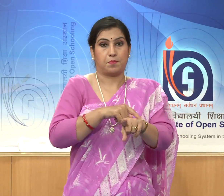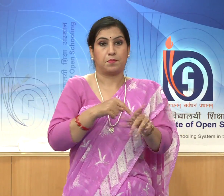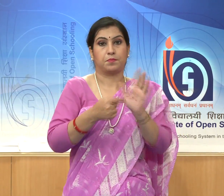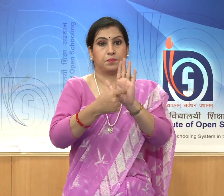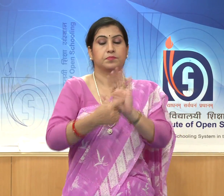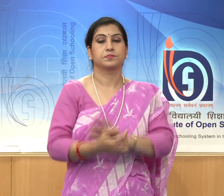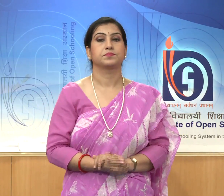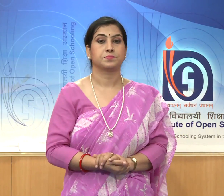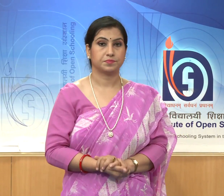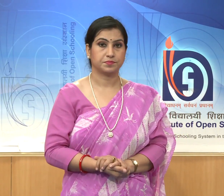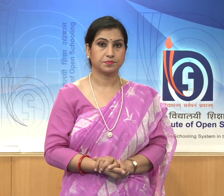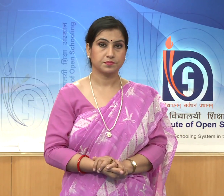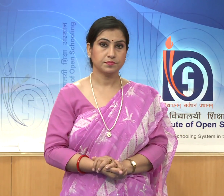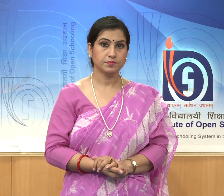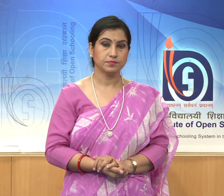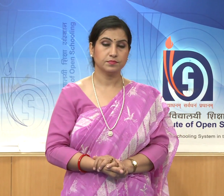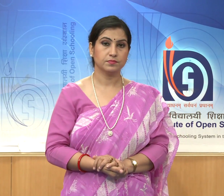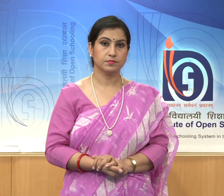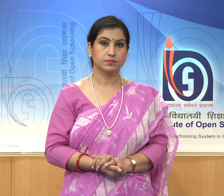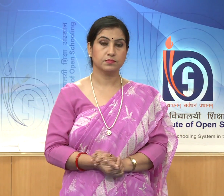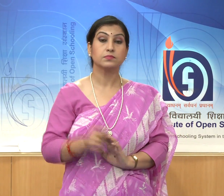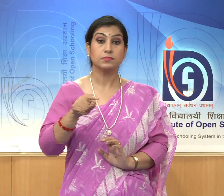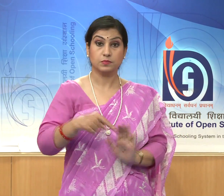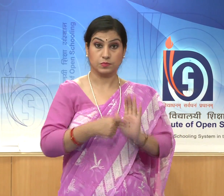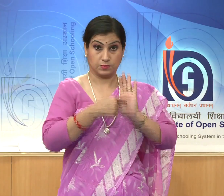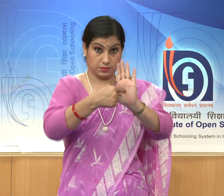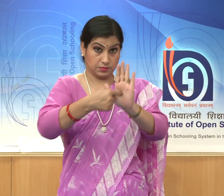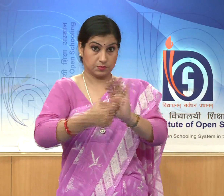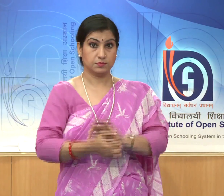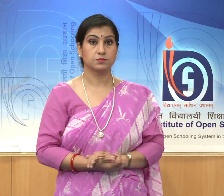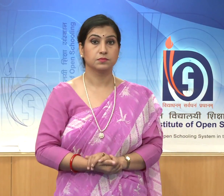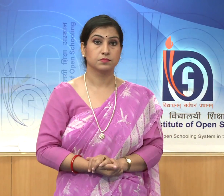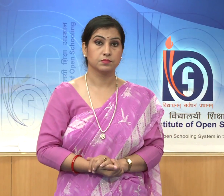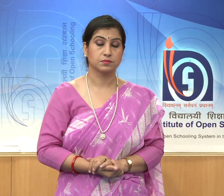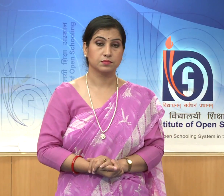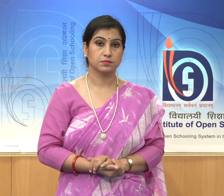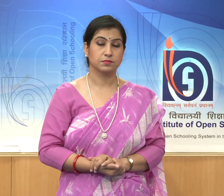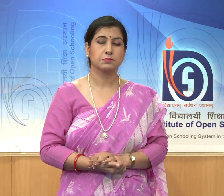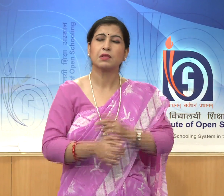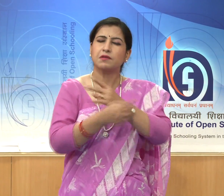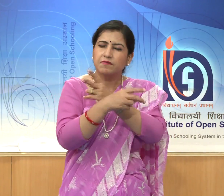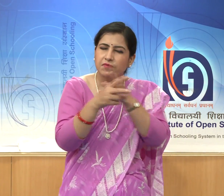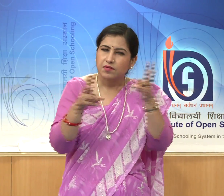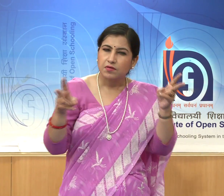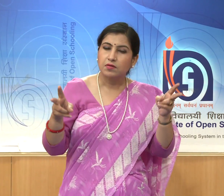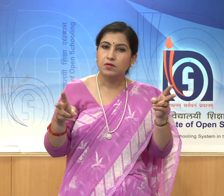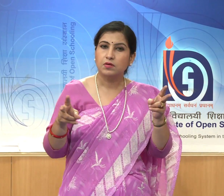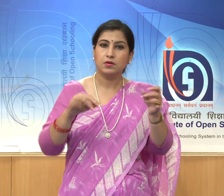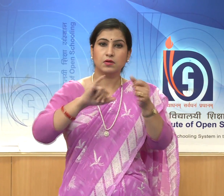They represent various